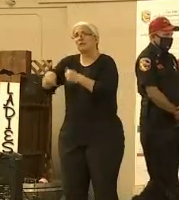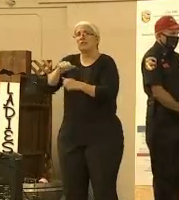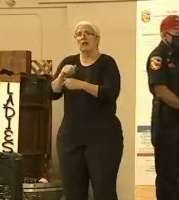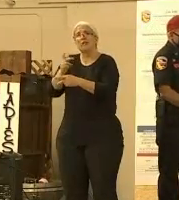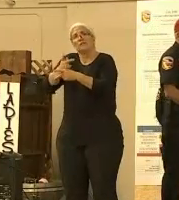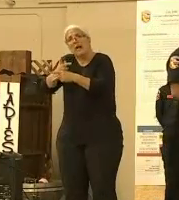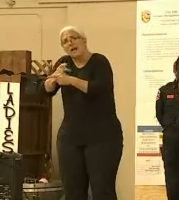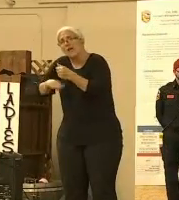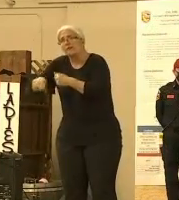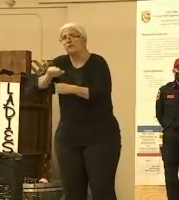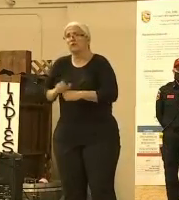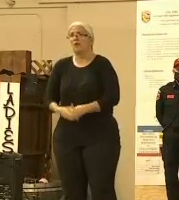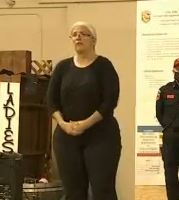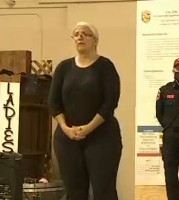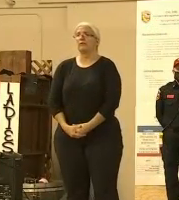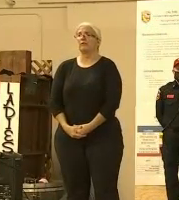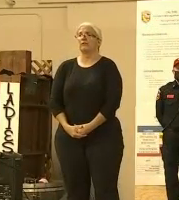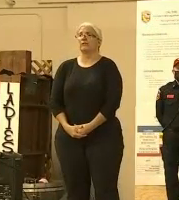Thank you.